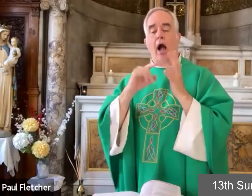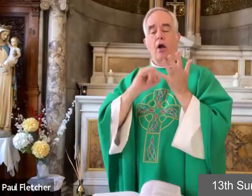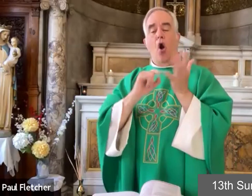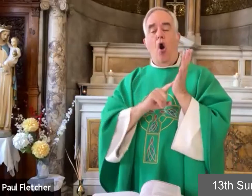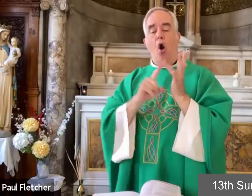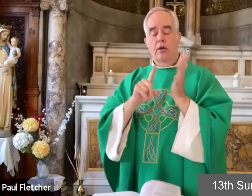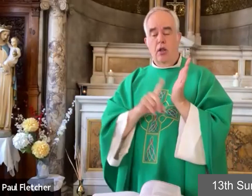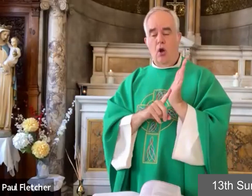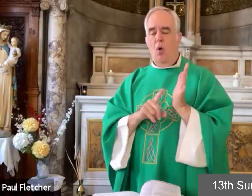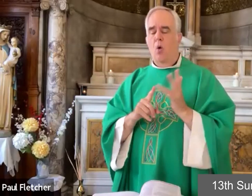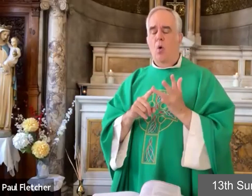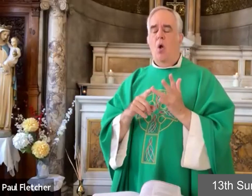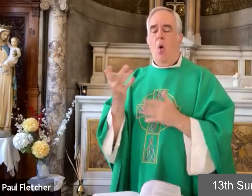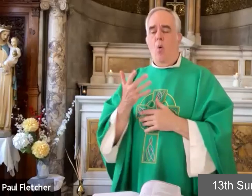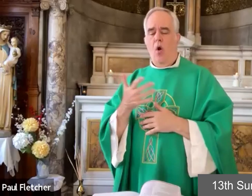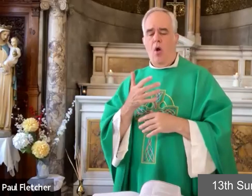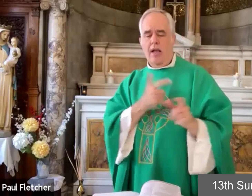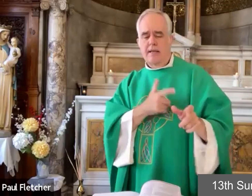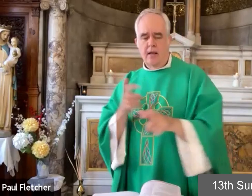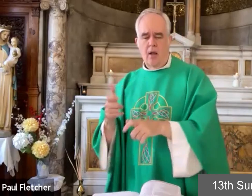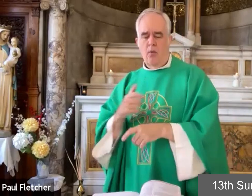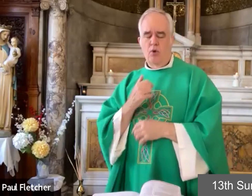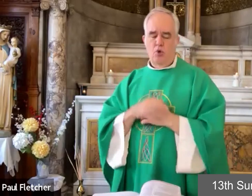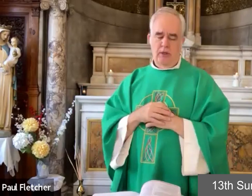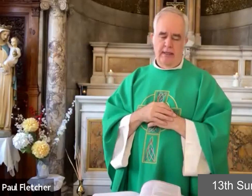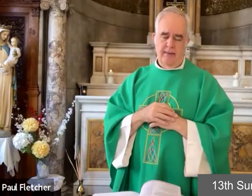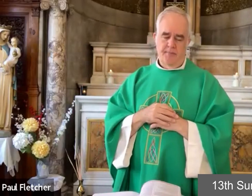and Oslo where there was shooting.